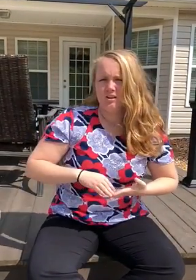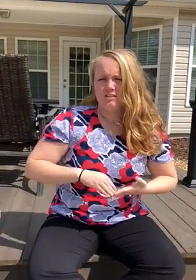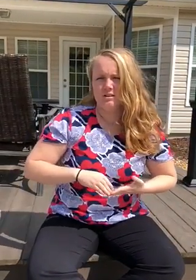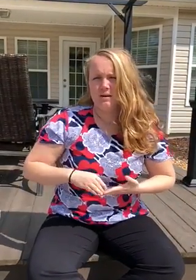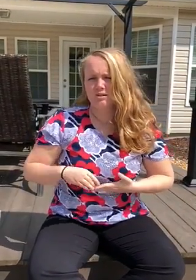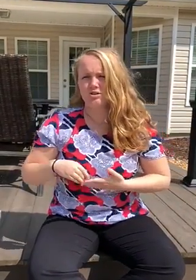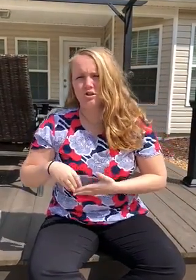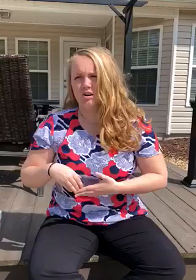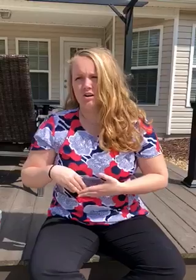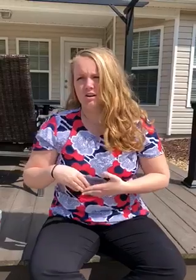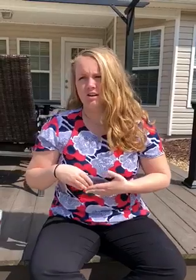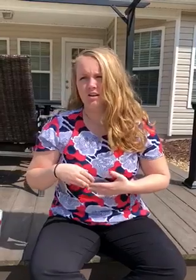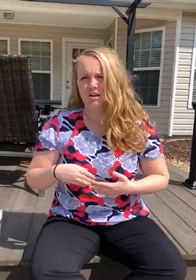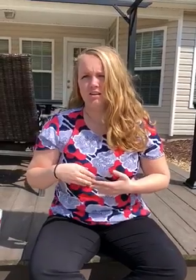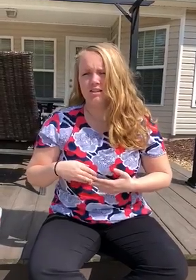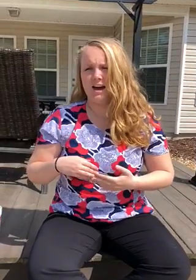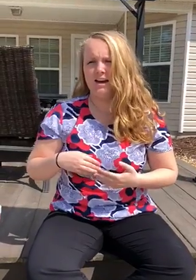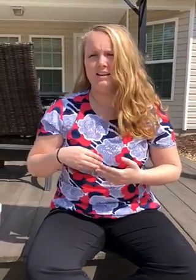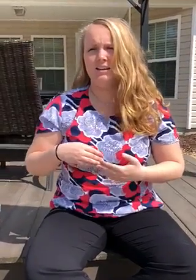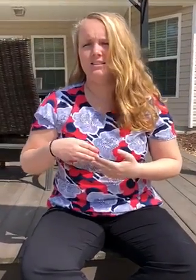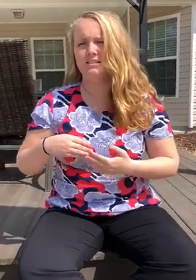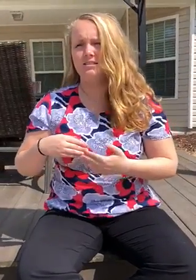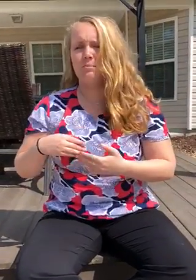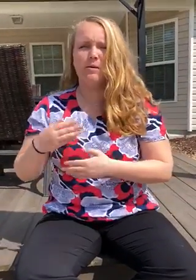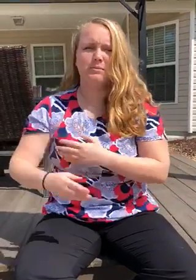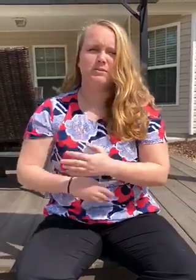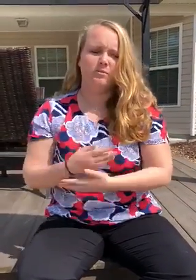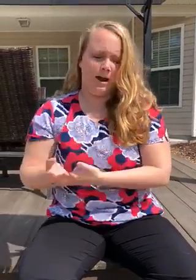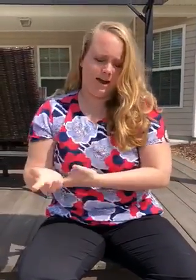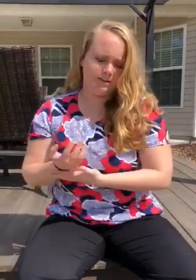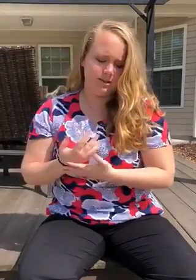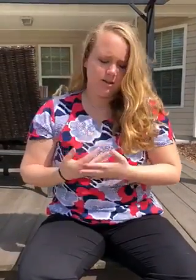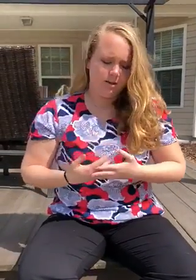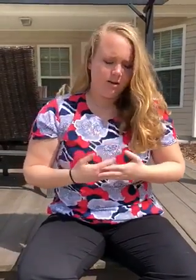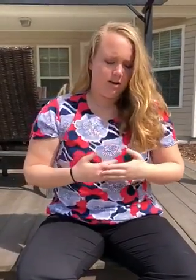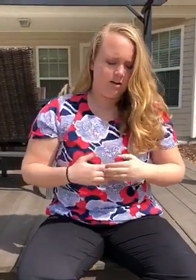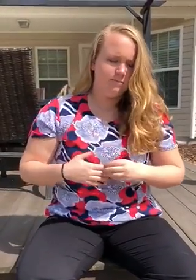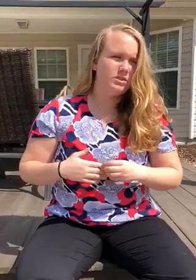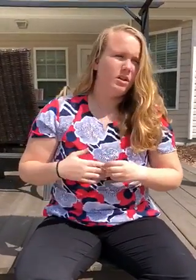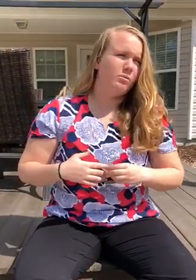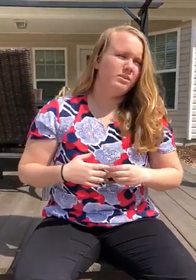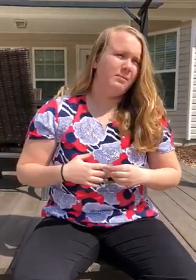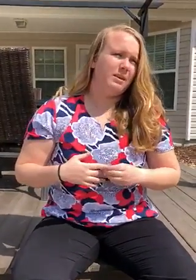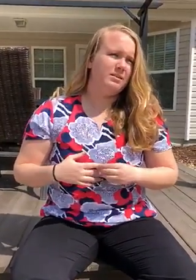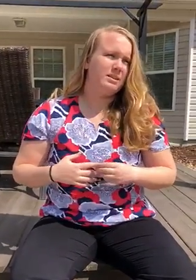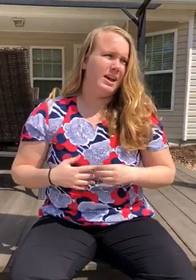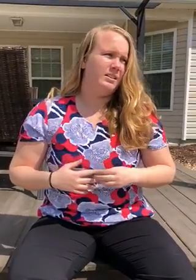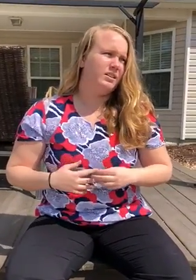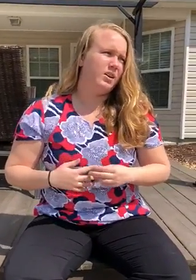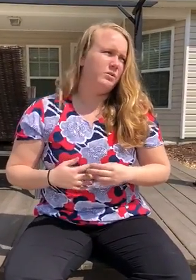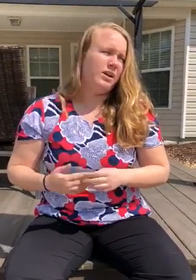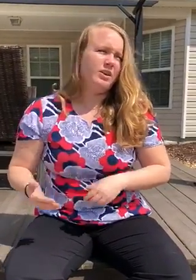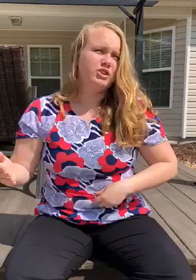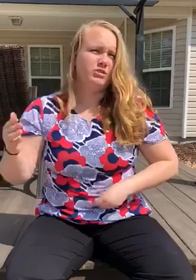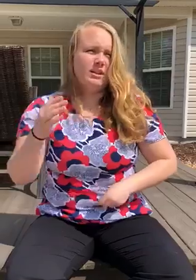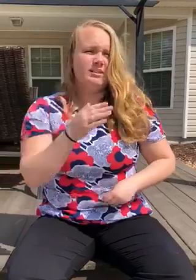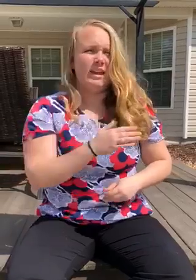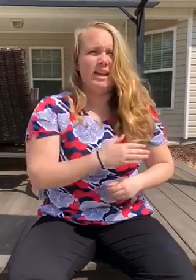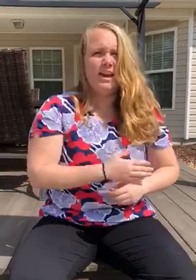to make sure that a problem doesn't arise. So with that being said, not that a general dentist can't